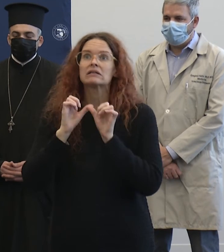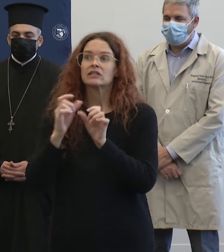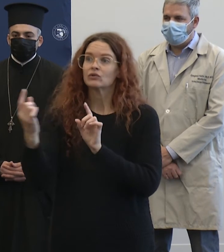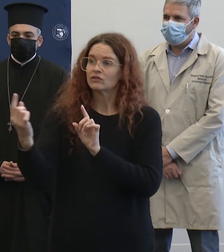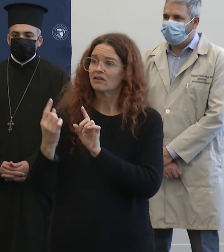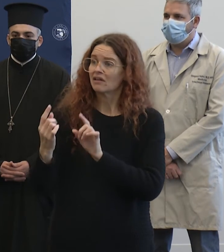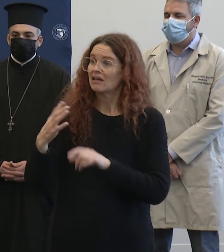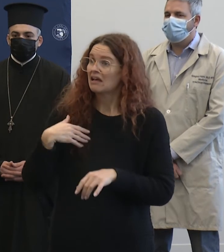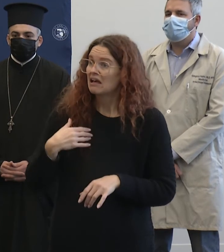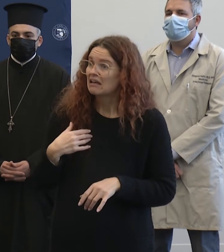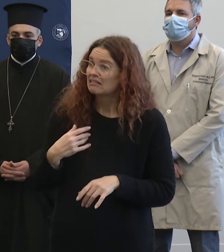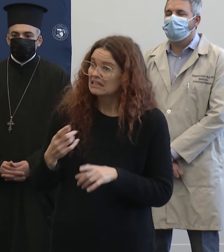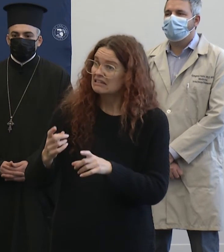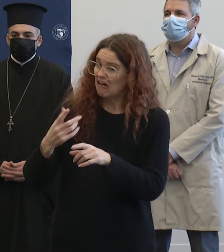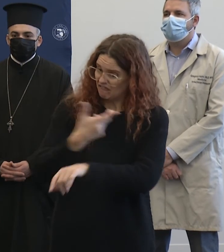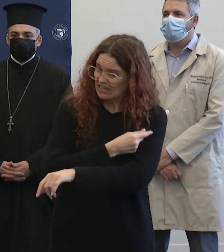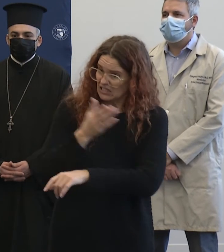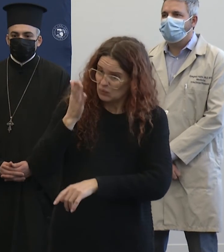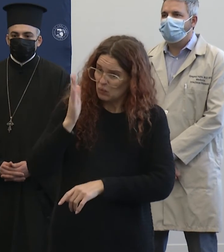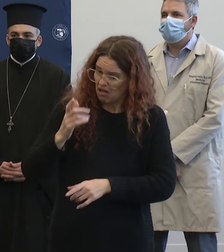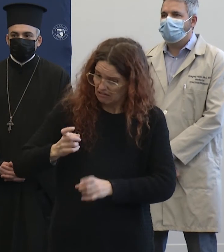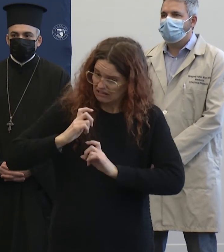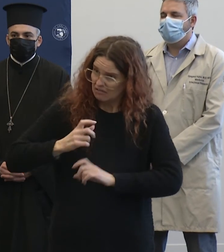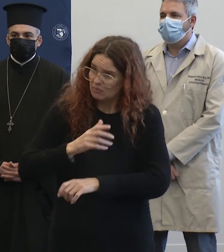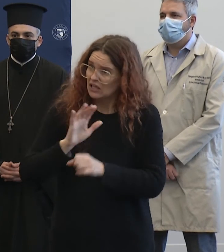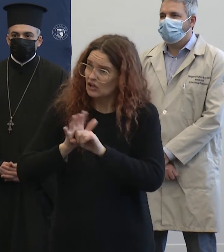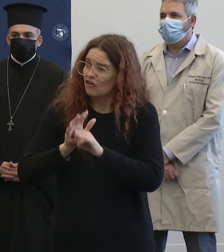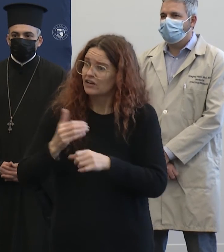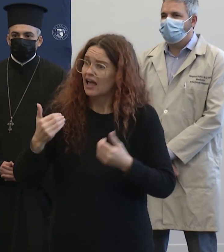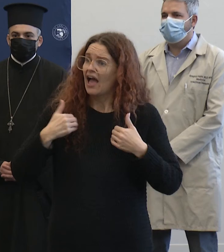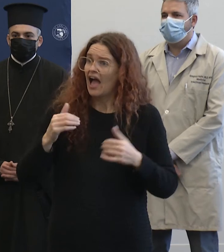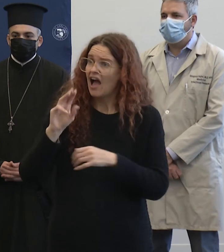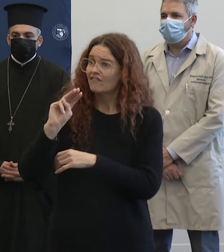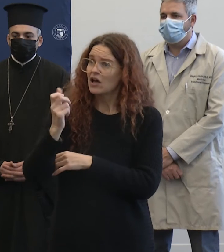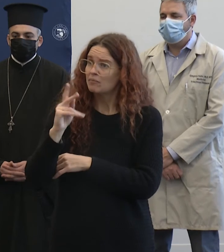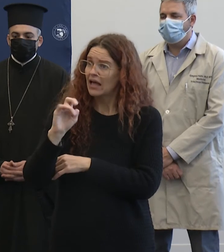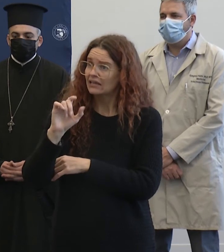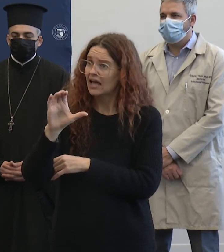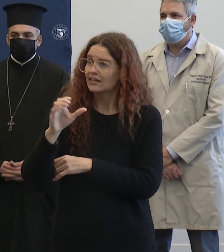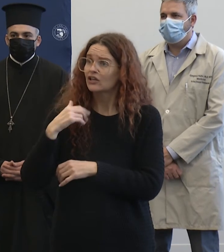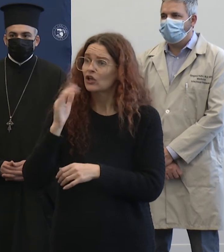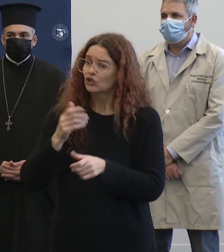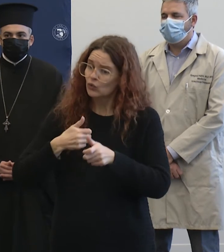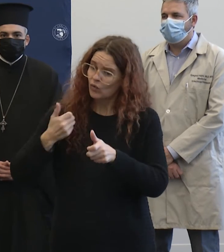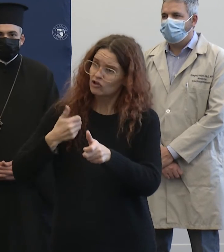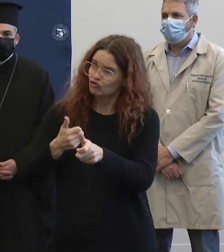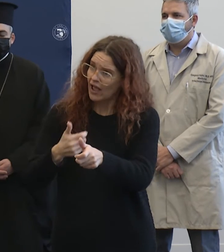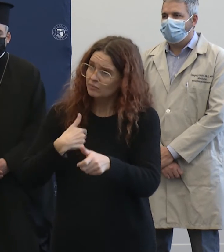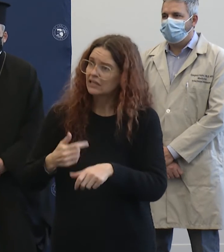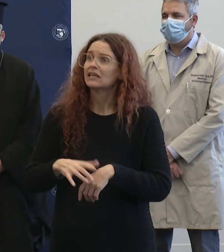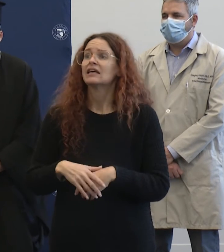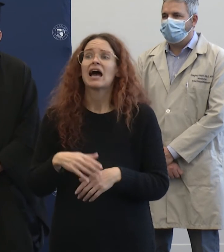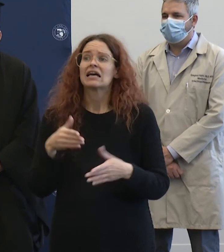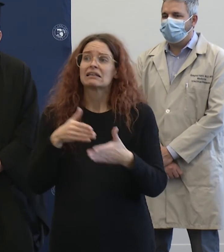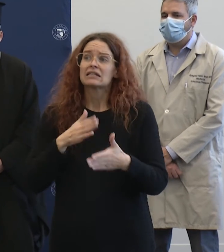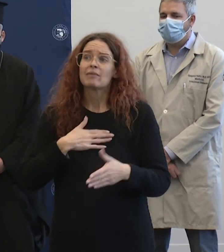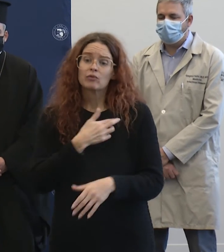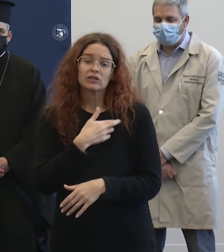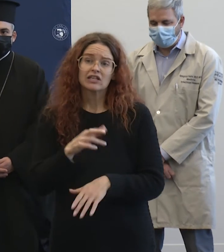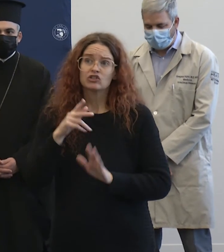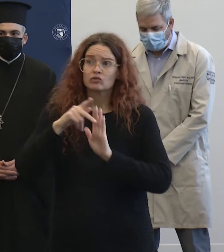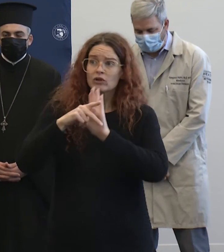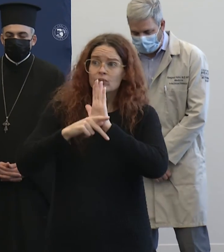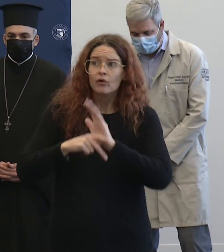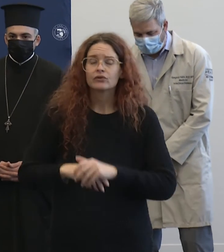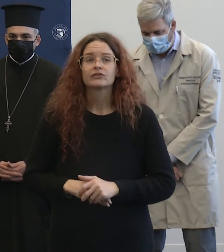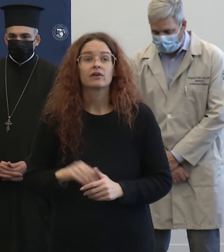this vaccine's gonna give me COVID. This vaccine has magnetics. You're going to track me. It's against my religious principles. That's why I can't take it.